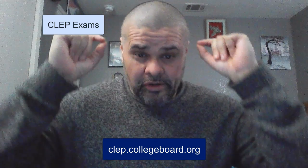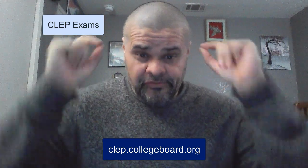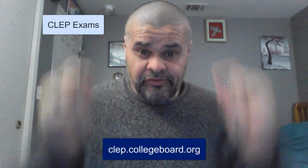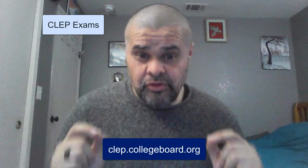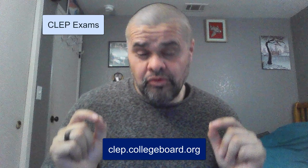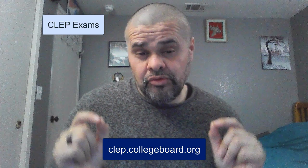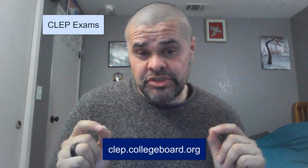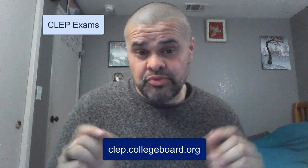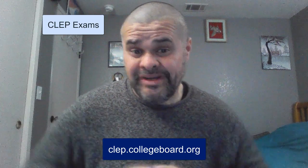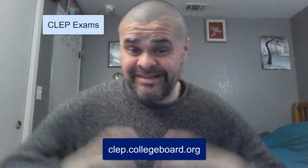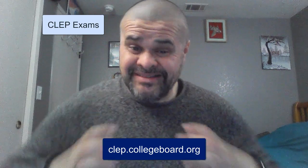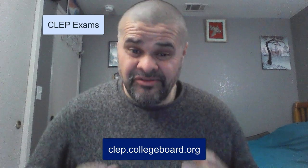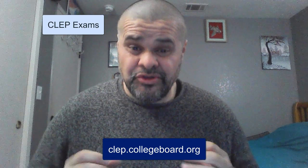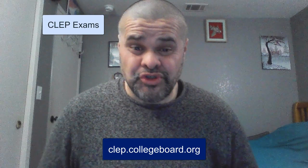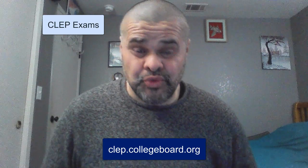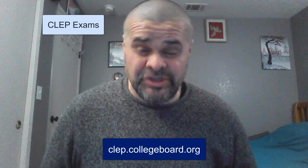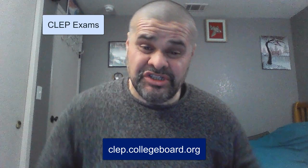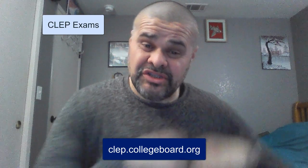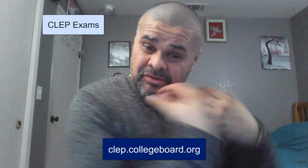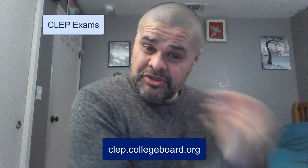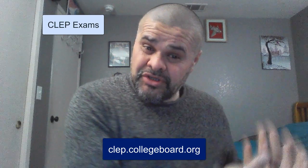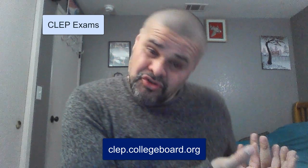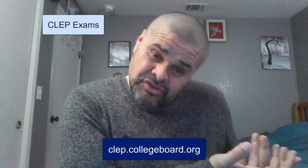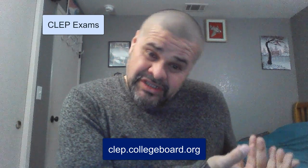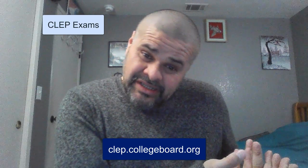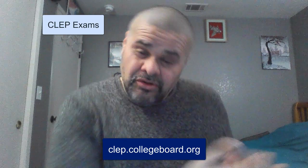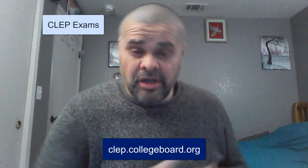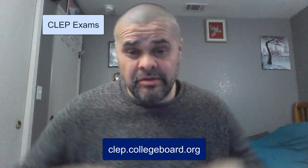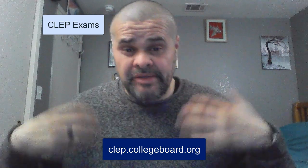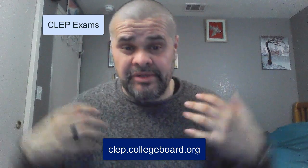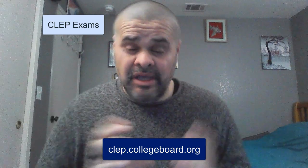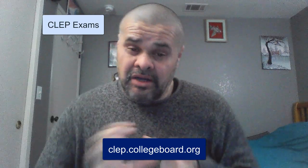if you just want to save on your tuition so that way you can use it later on, or maybe